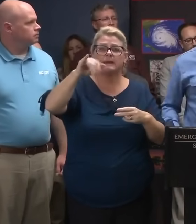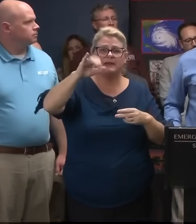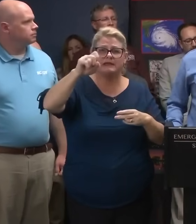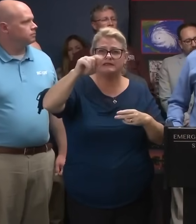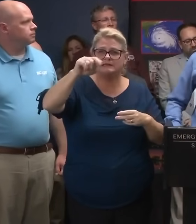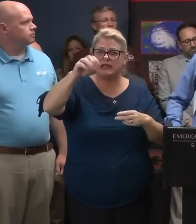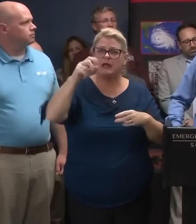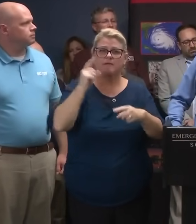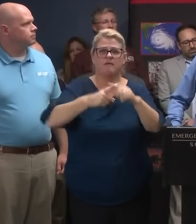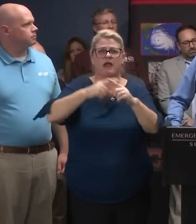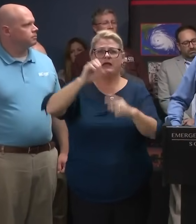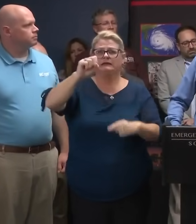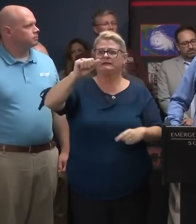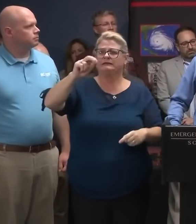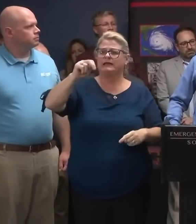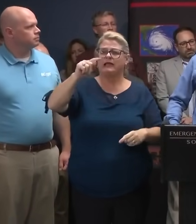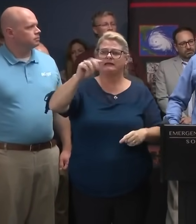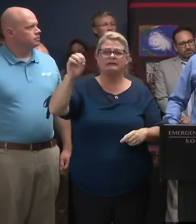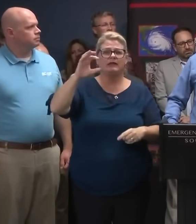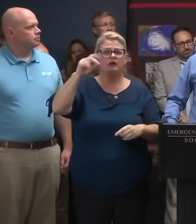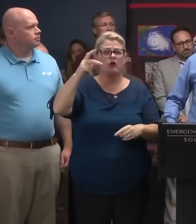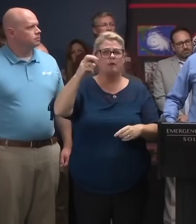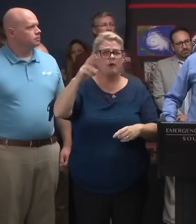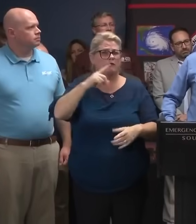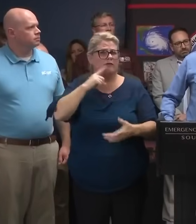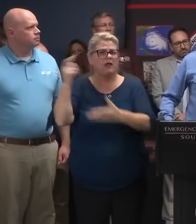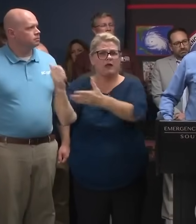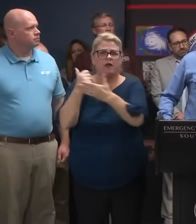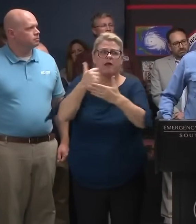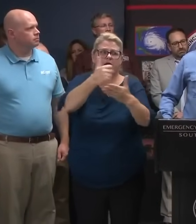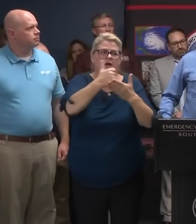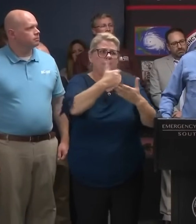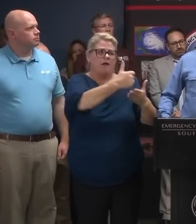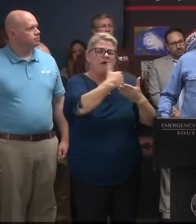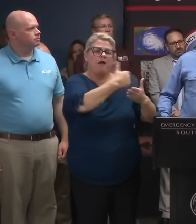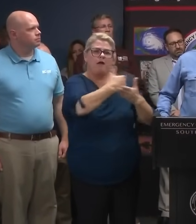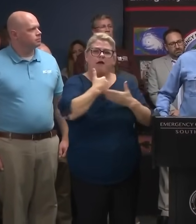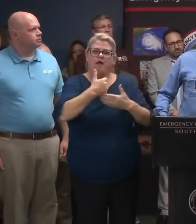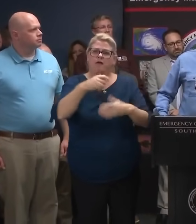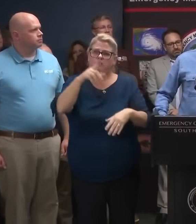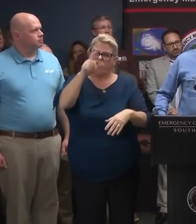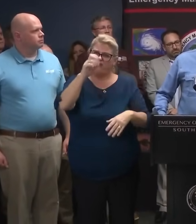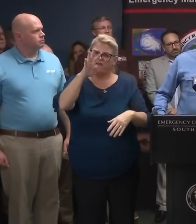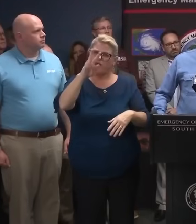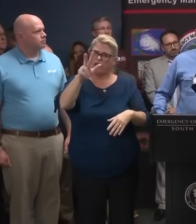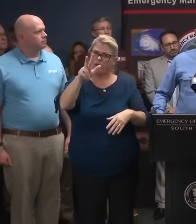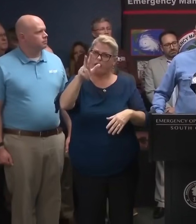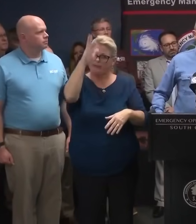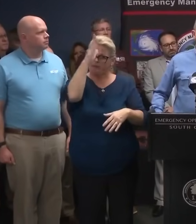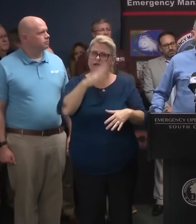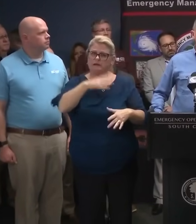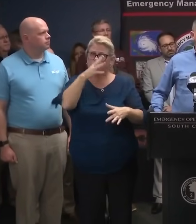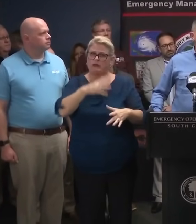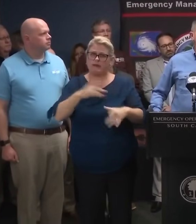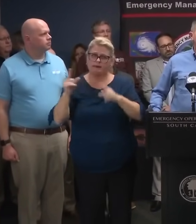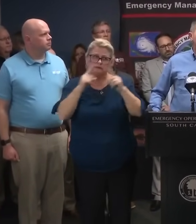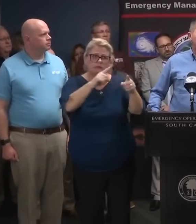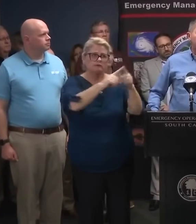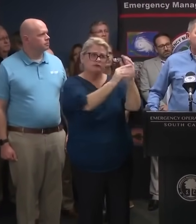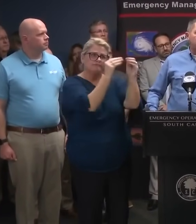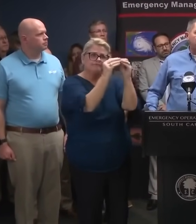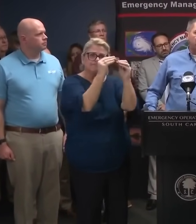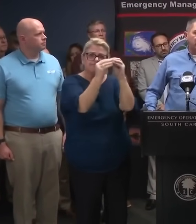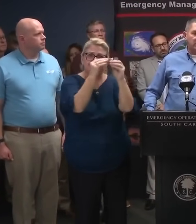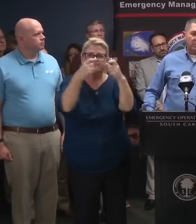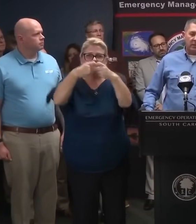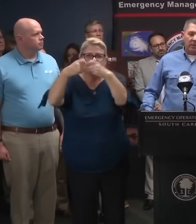be remiss with Santee Cooper because they have come in and they offered up 143 line crews on the transmission side to assist us